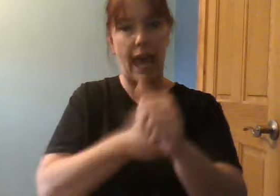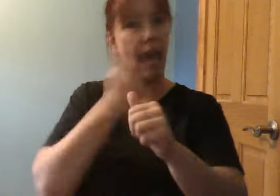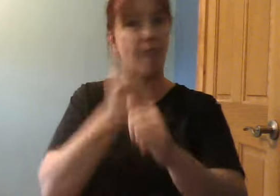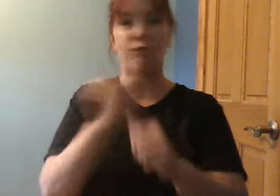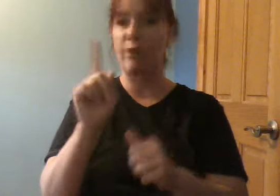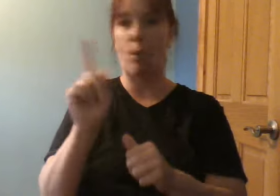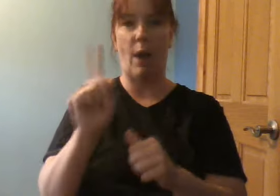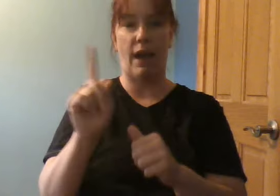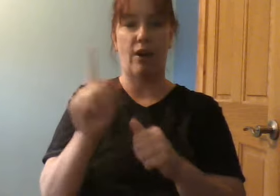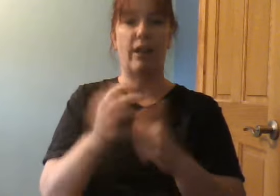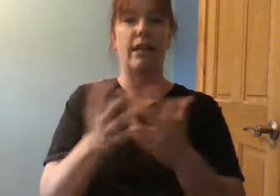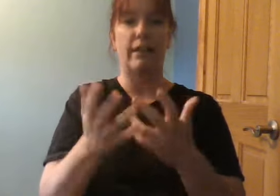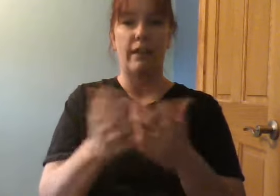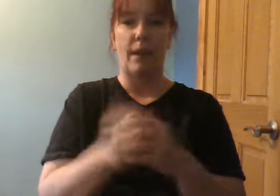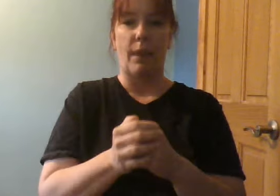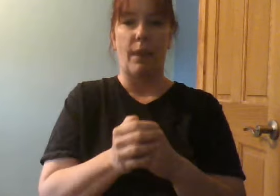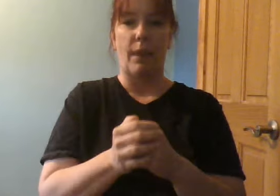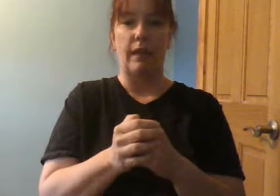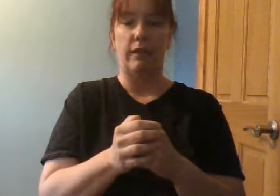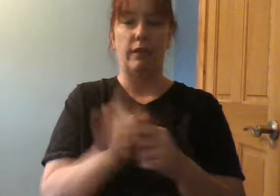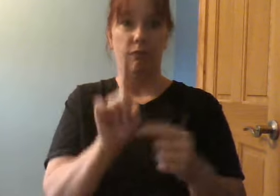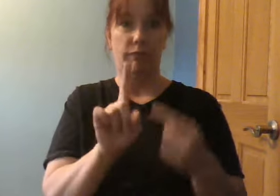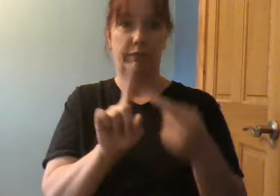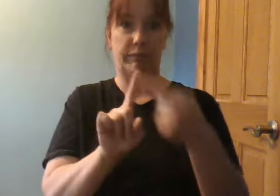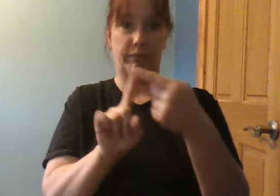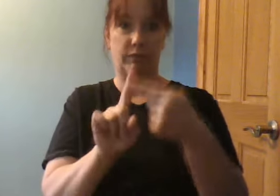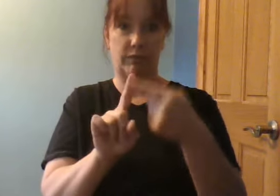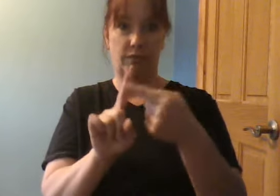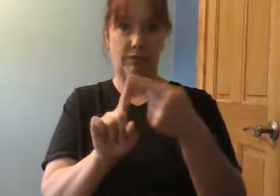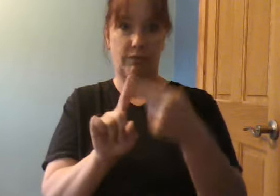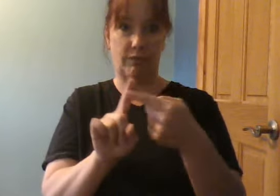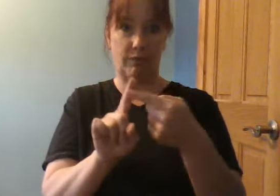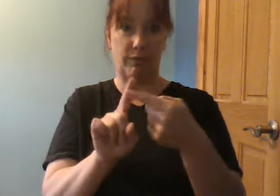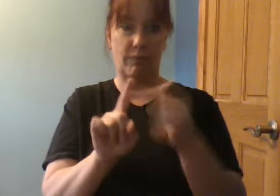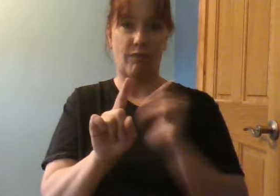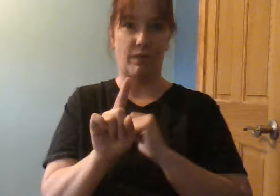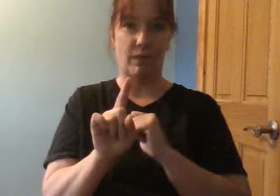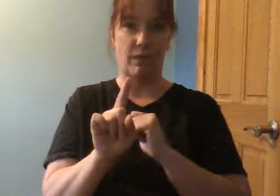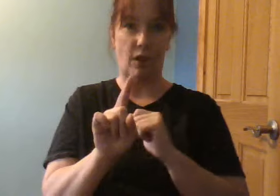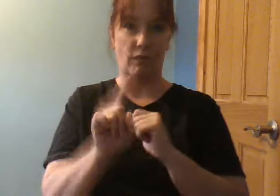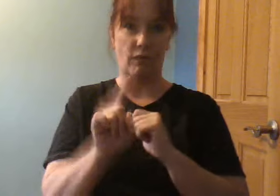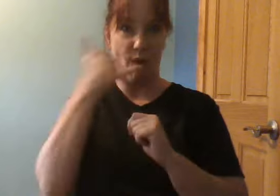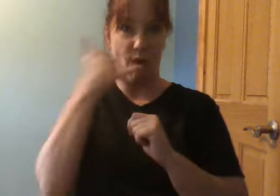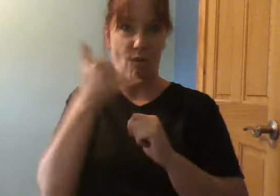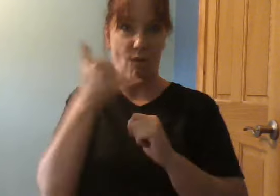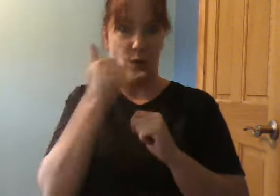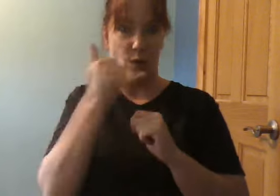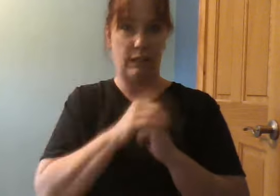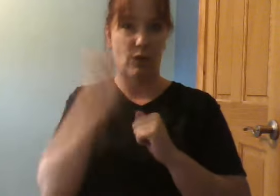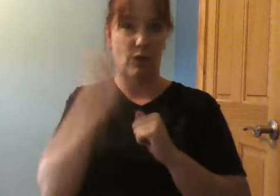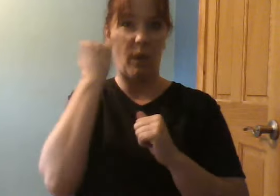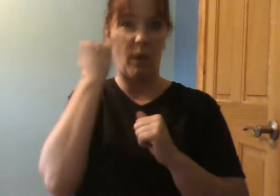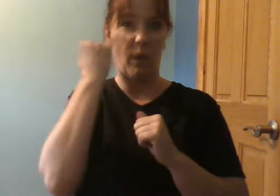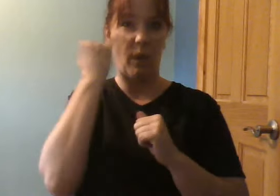Japanese ATM. The fingerprint template is stored inside the mobile phone. So when you want to draw money out, you put the mobile phone on the ATM and touch your finger.